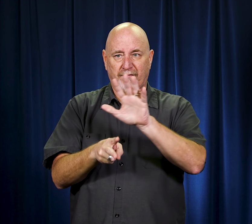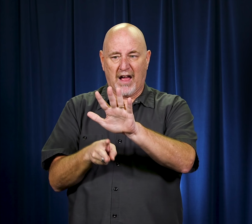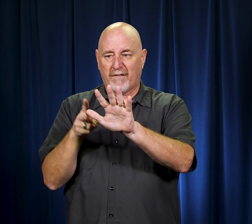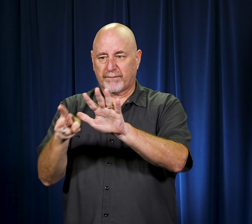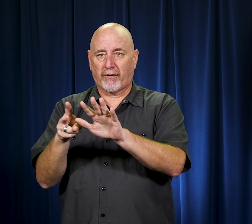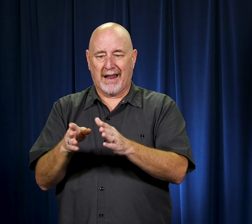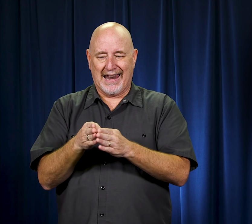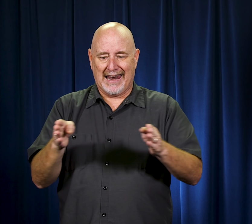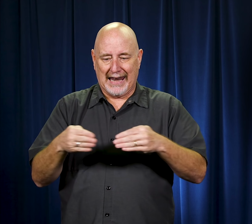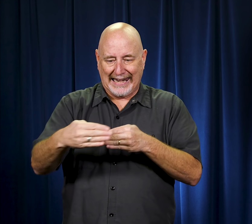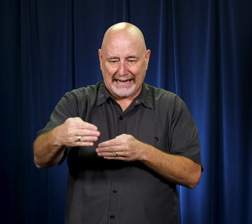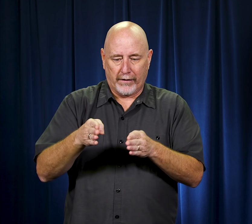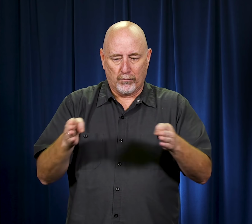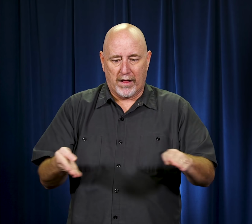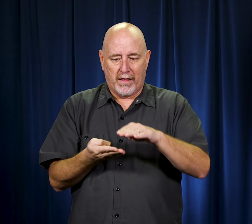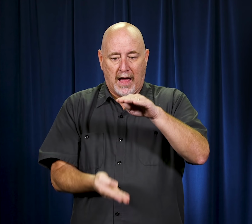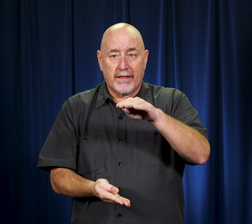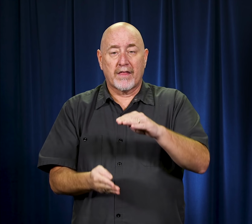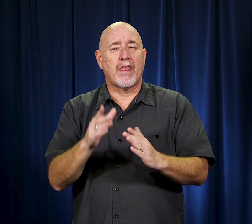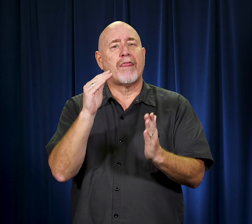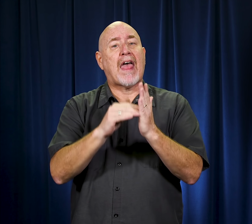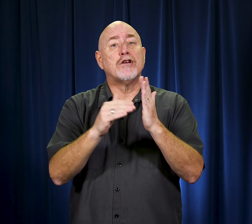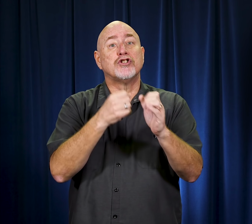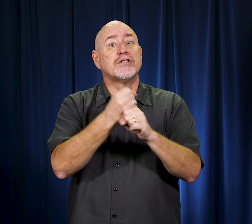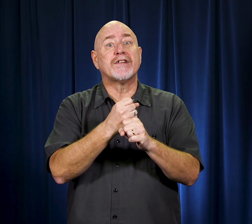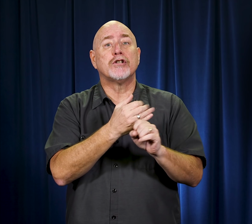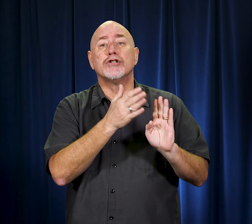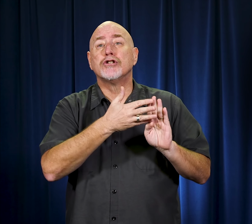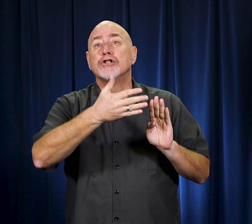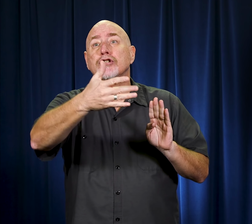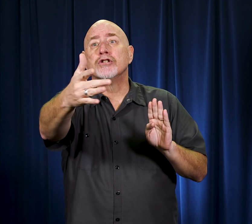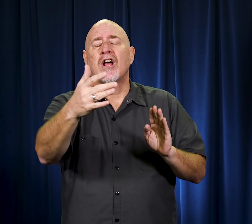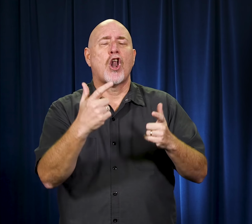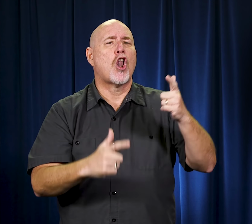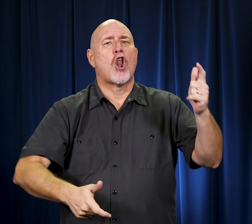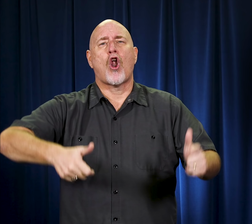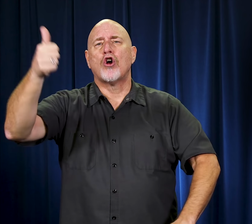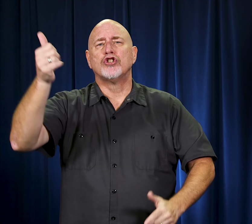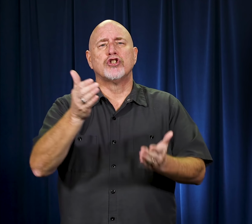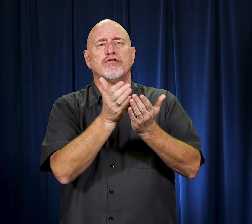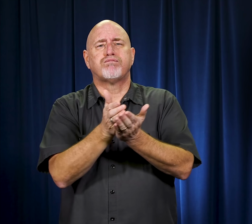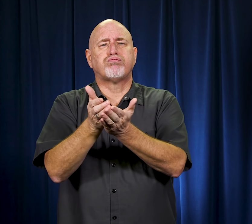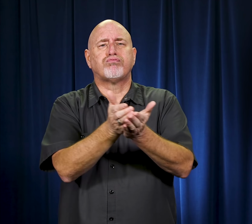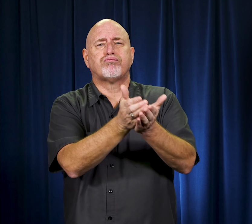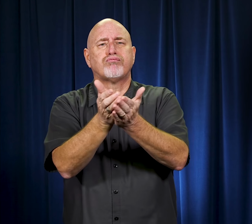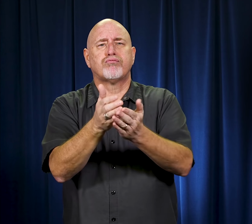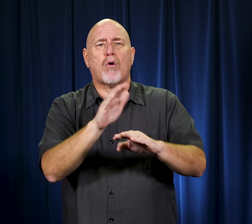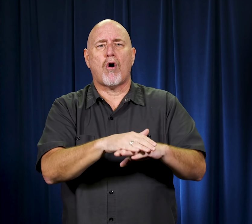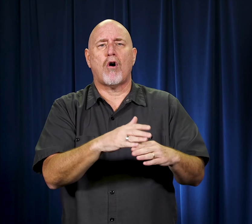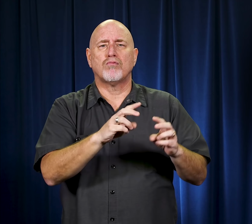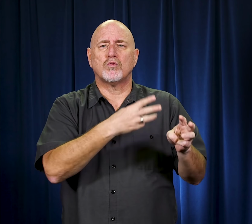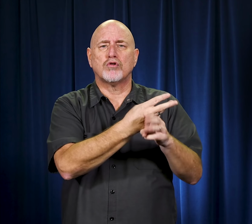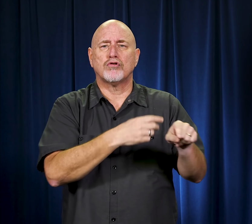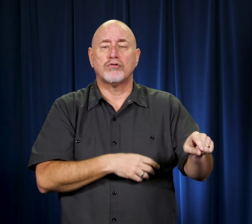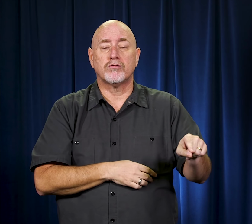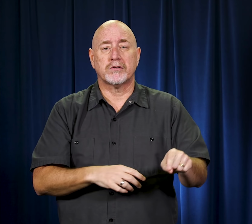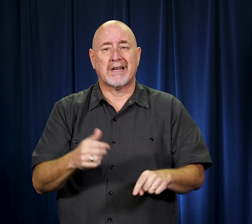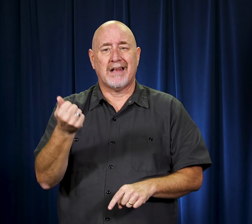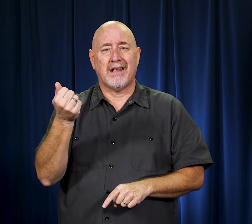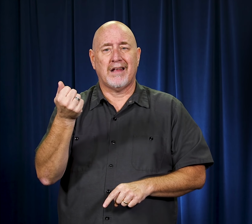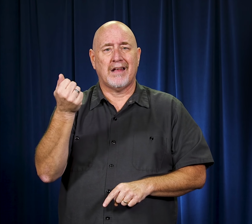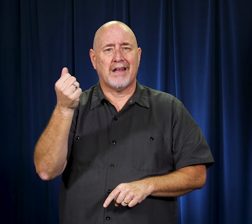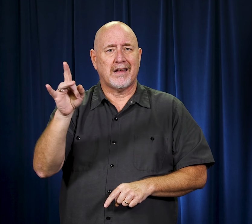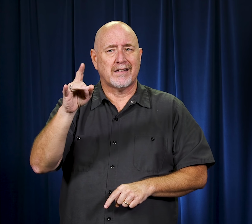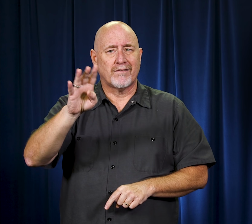height. Well, for thousands of years, the ark was the largest floating ship on record. In 1844, a